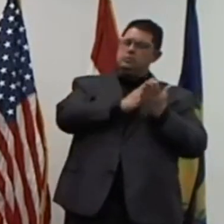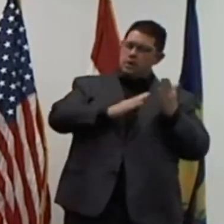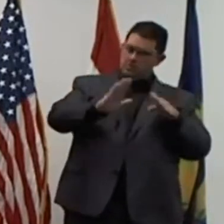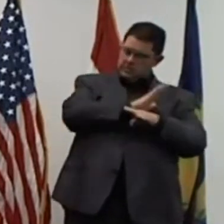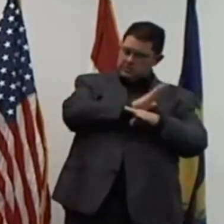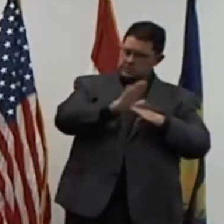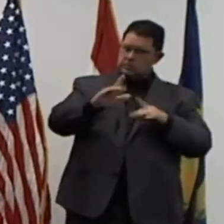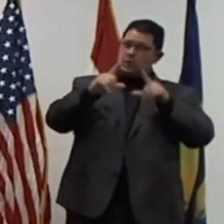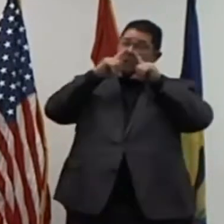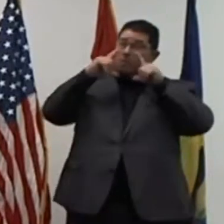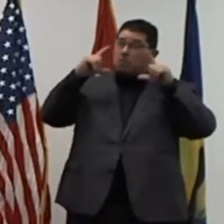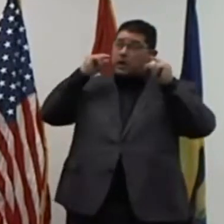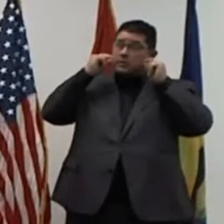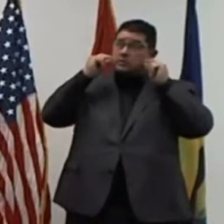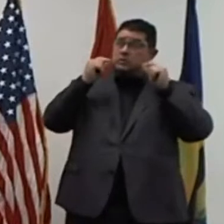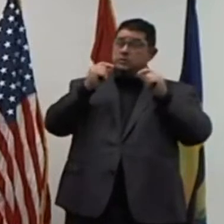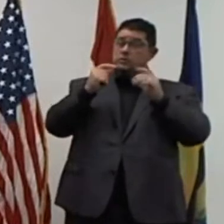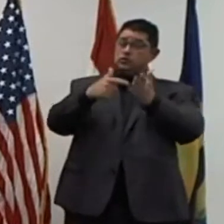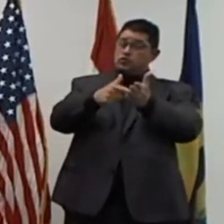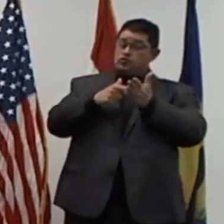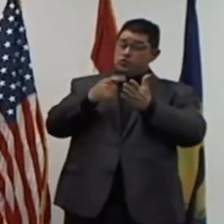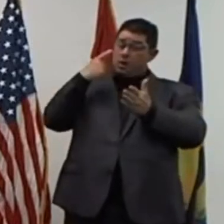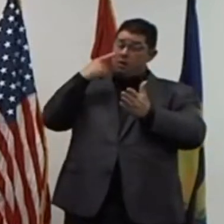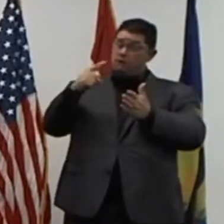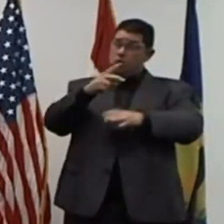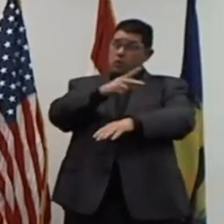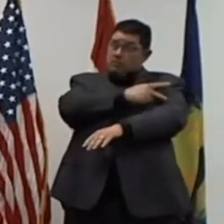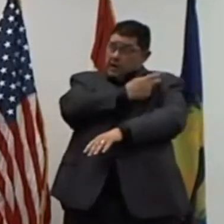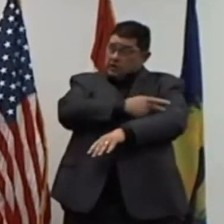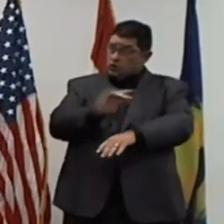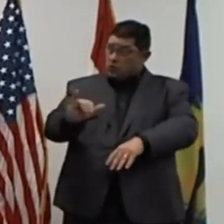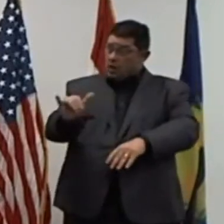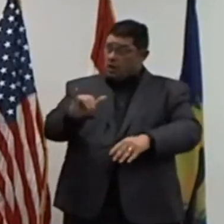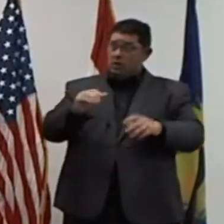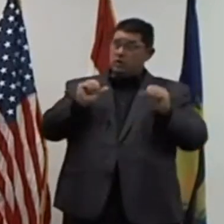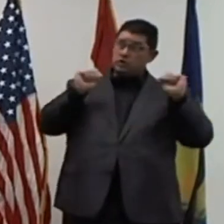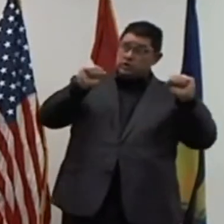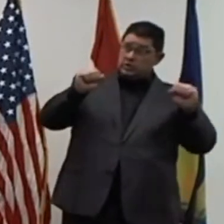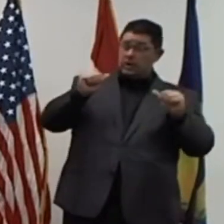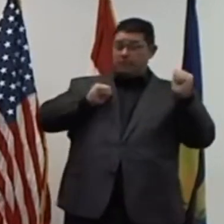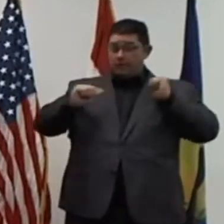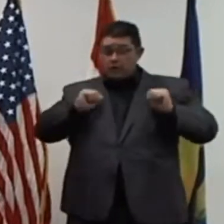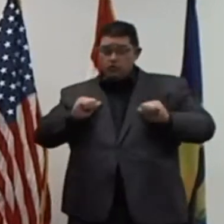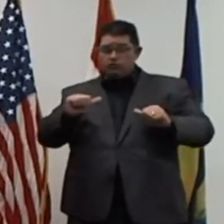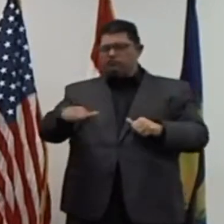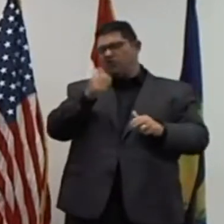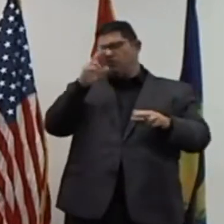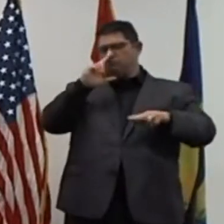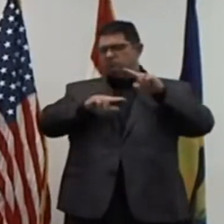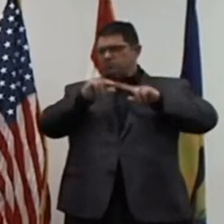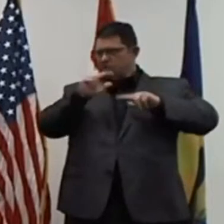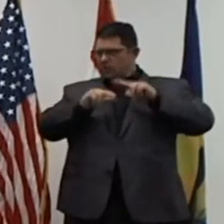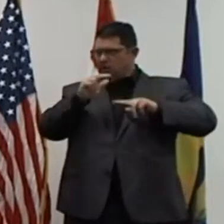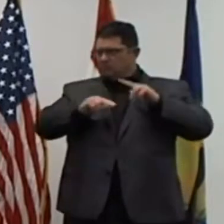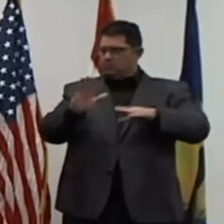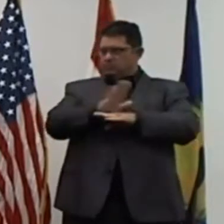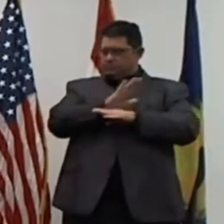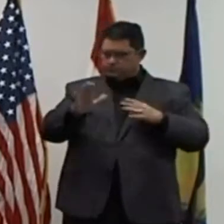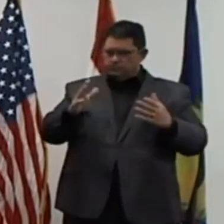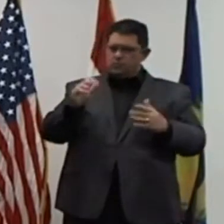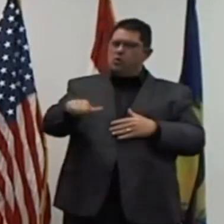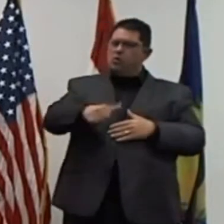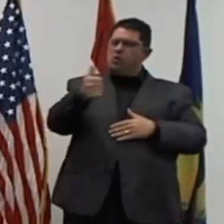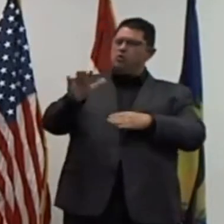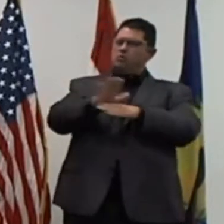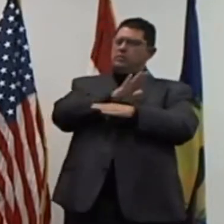where masks are required for patrons as well, gyms, theaters, other entertainment venues. The rest of the businesses have the ability